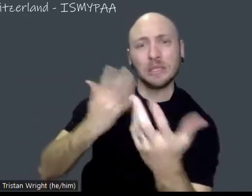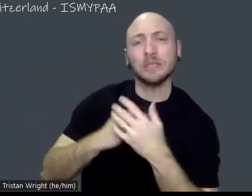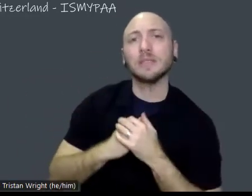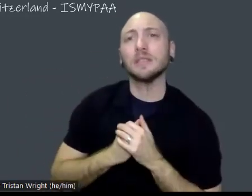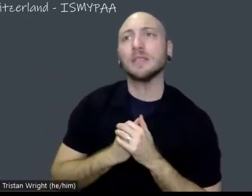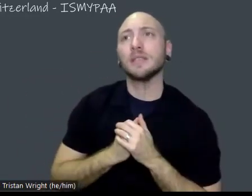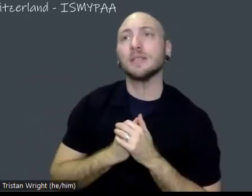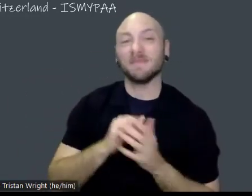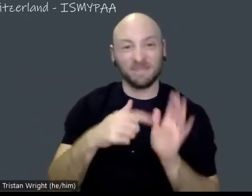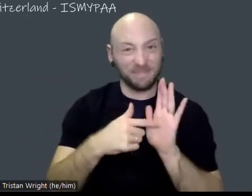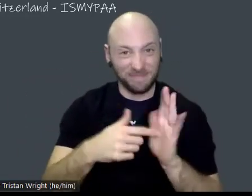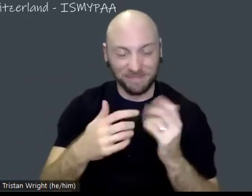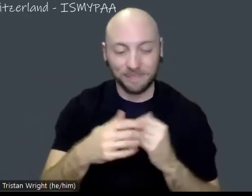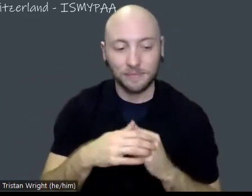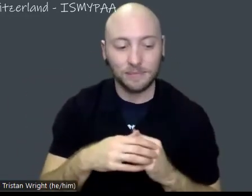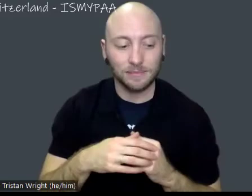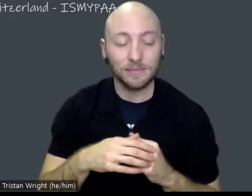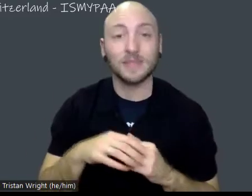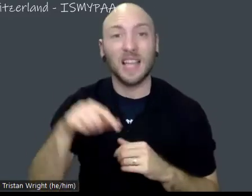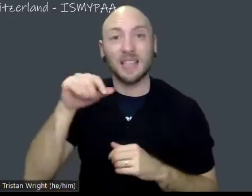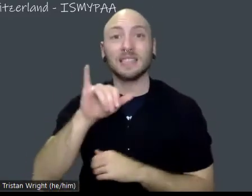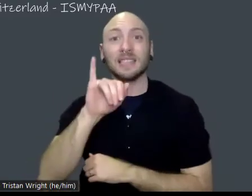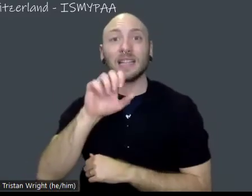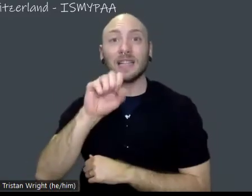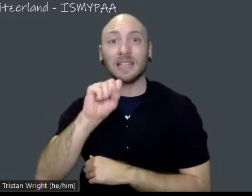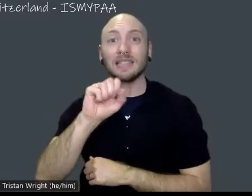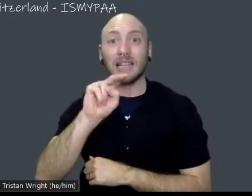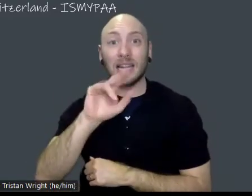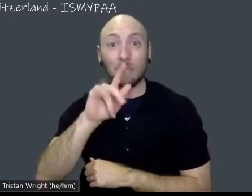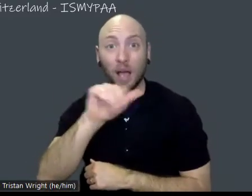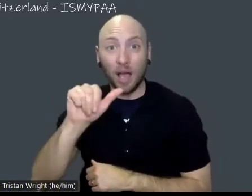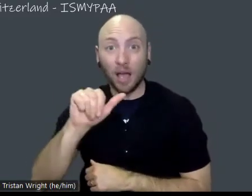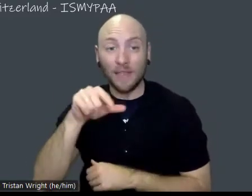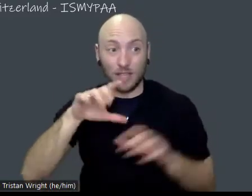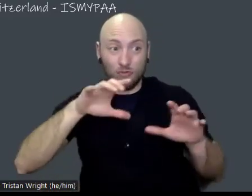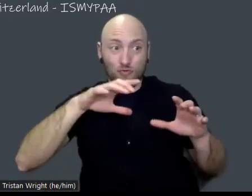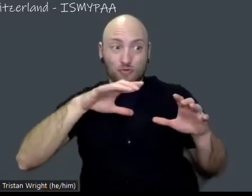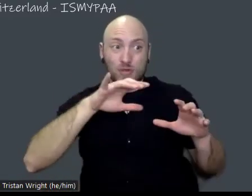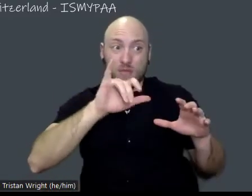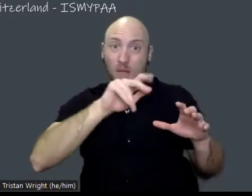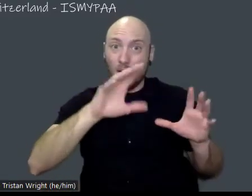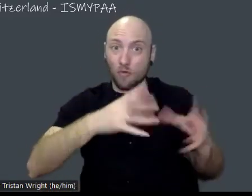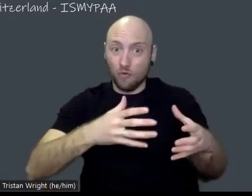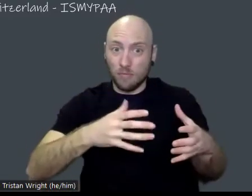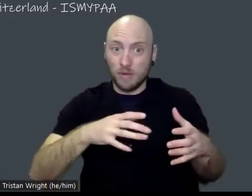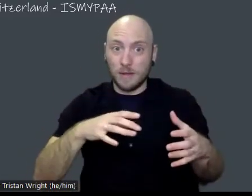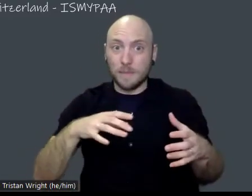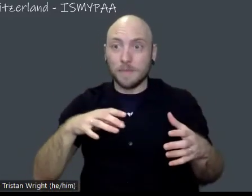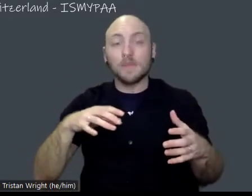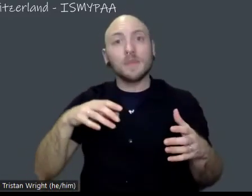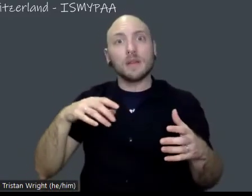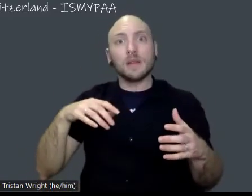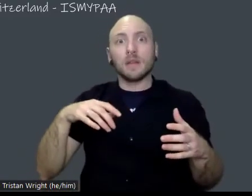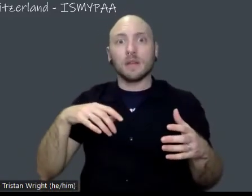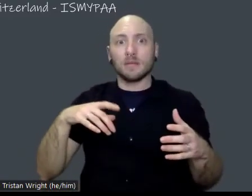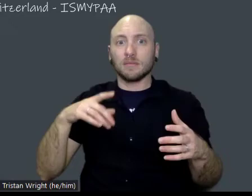example, the experience I'm doing with ISMYPAA, and not only, it's great because the kind of stuff I have learned.